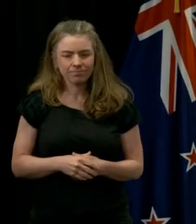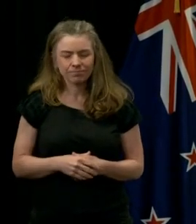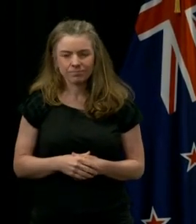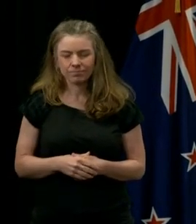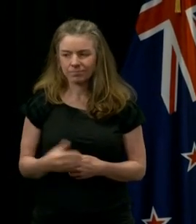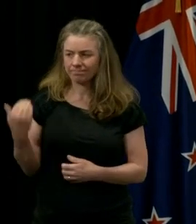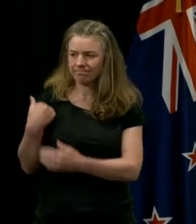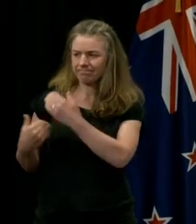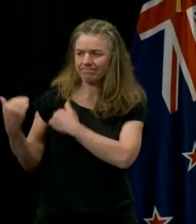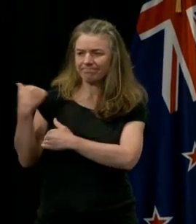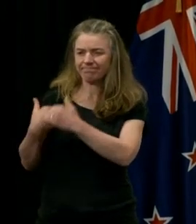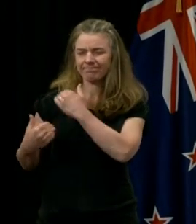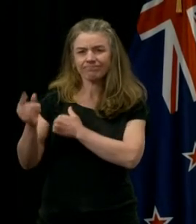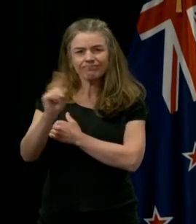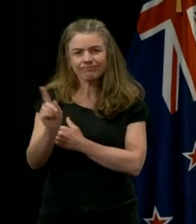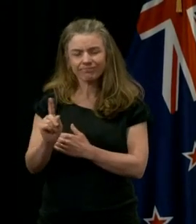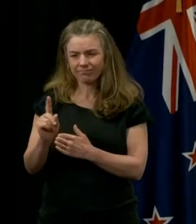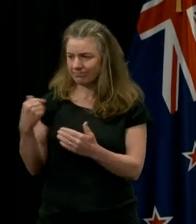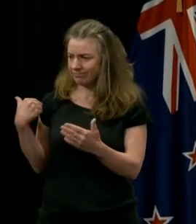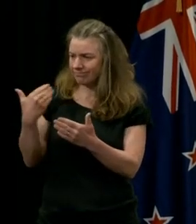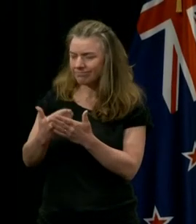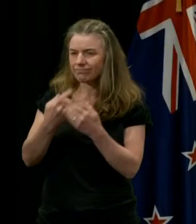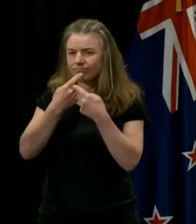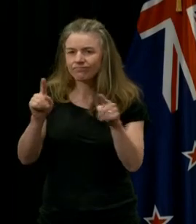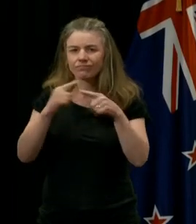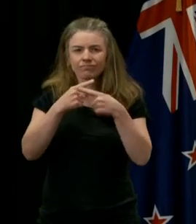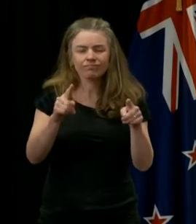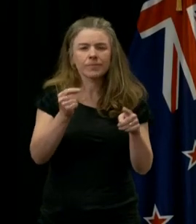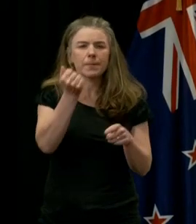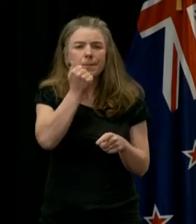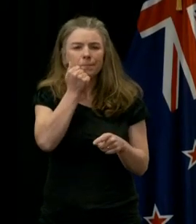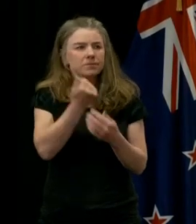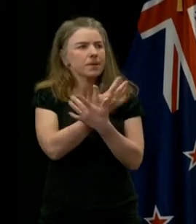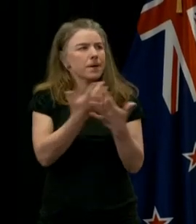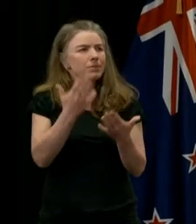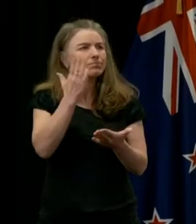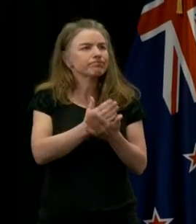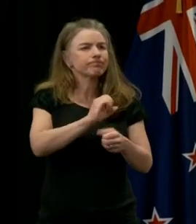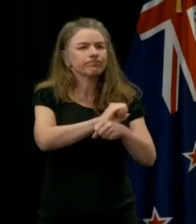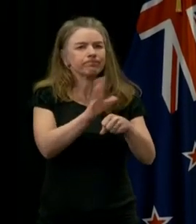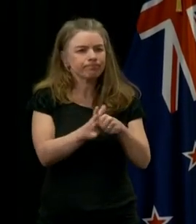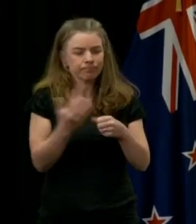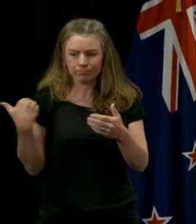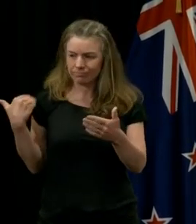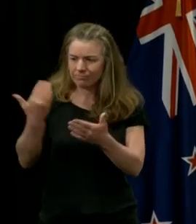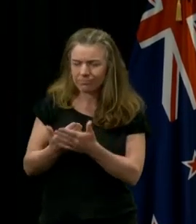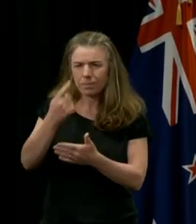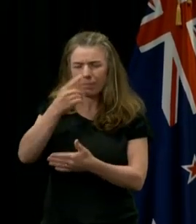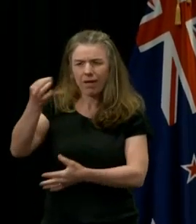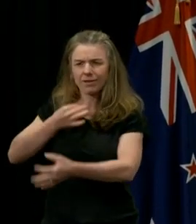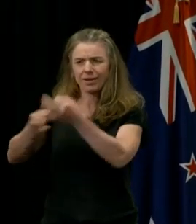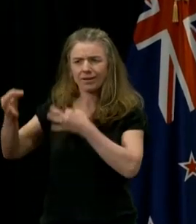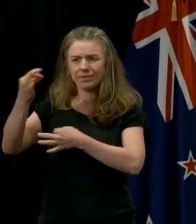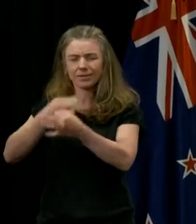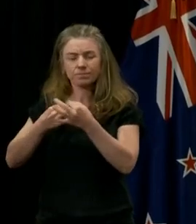been asked most frequently as we've been announcing new cases of COVID-19 in New Zealand has been